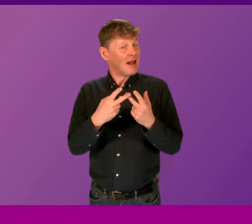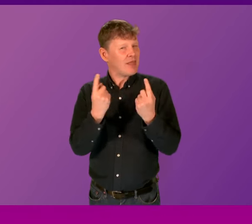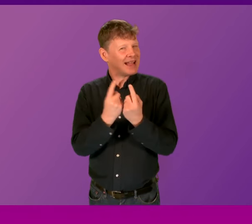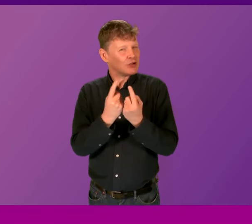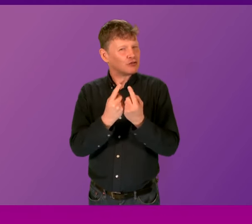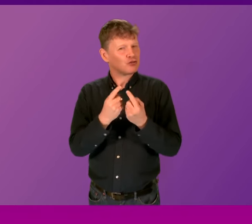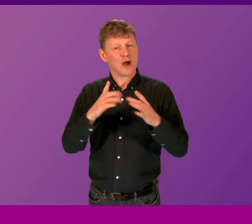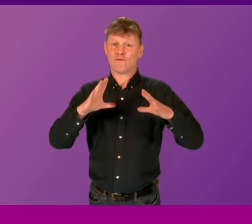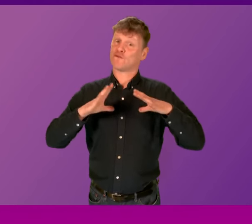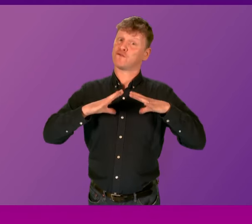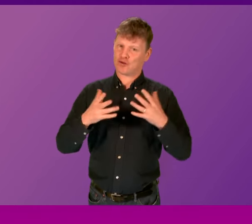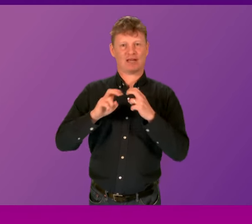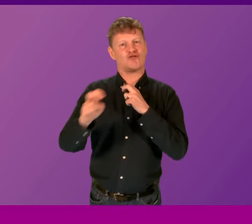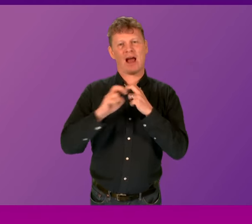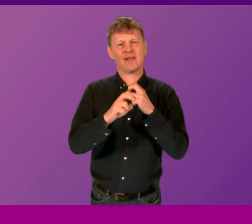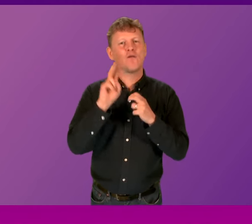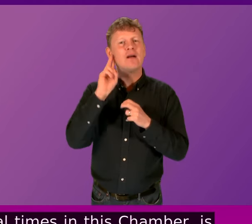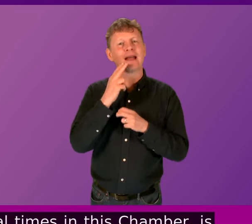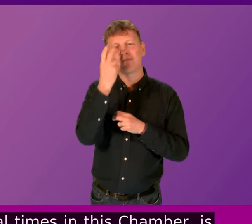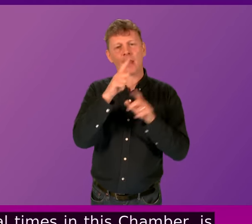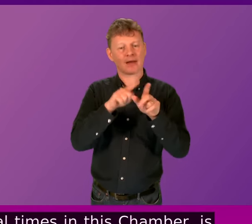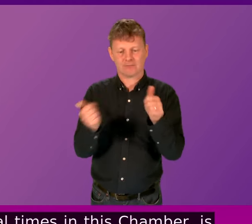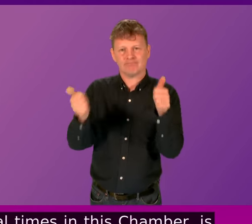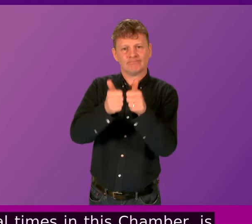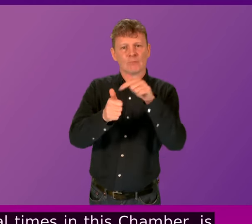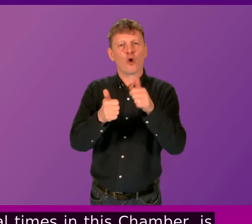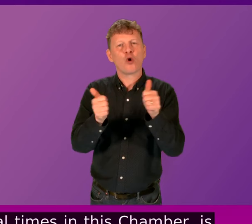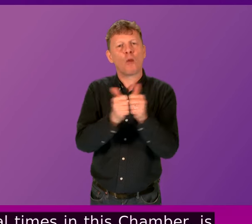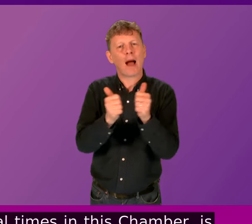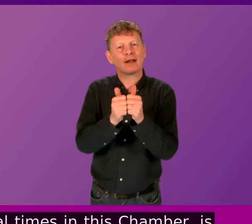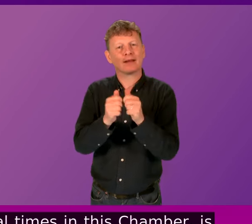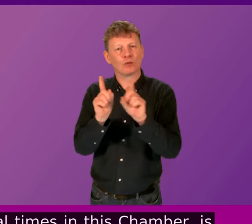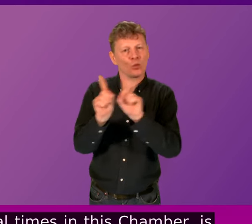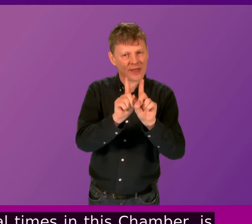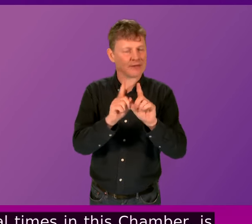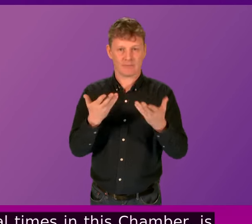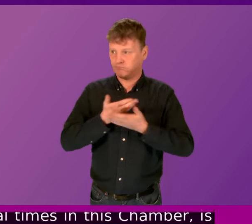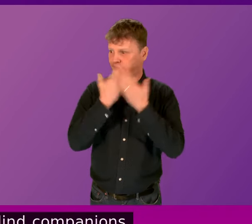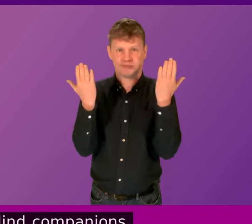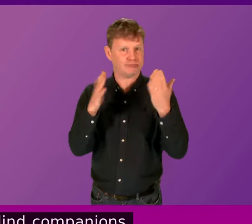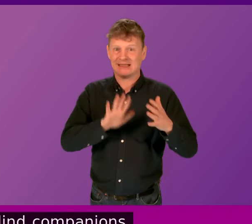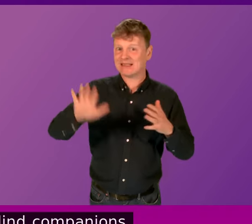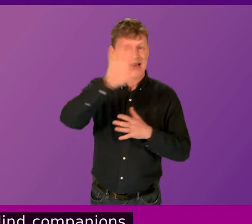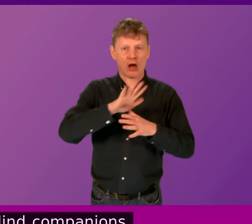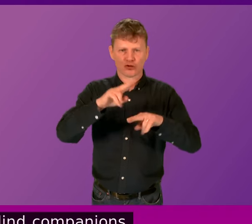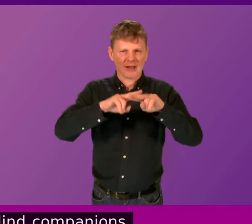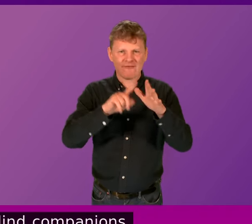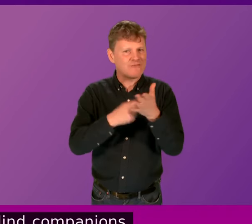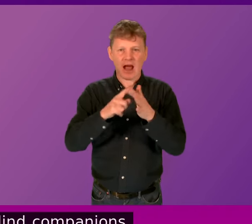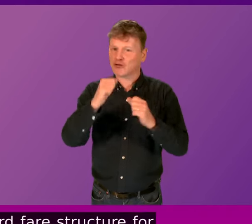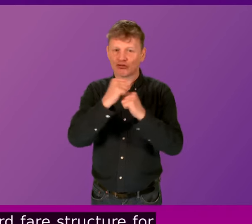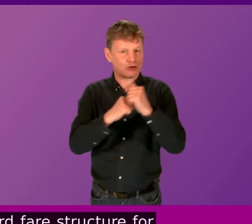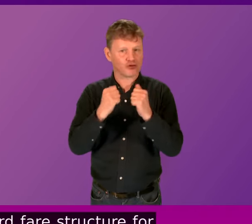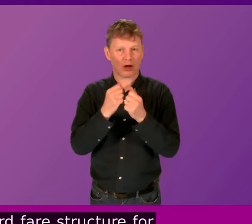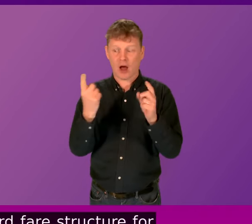of free travel for deafblind companions. There's no national standard fare structure for communicators to accompany deafblind